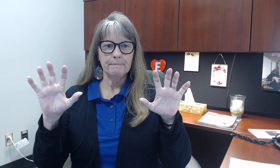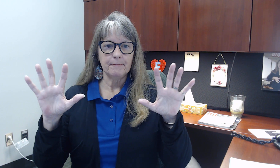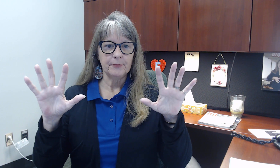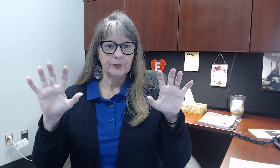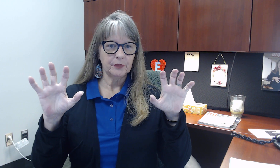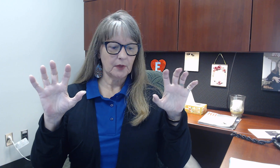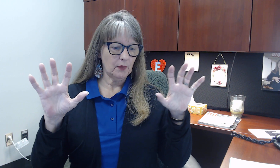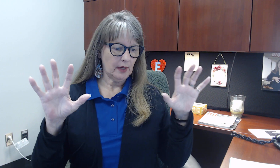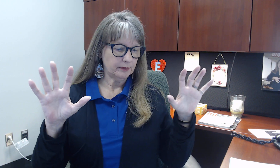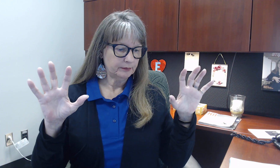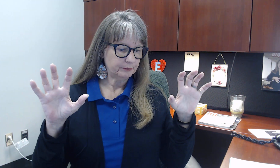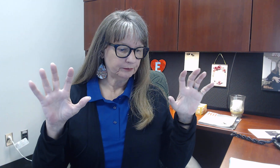Okay.